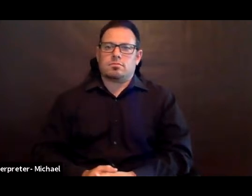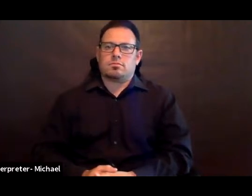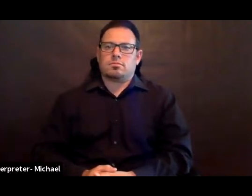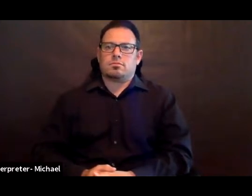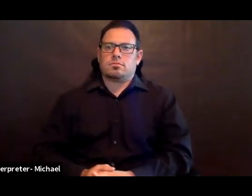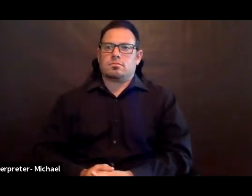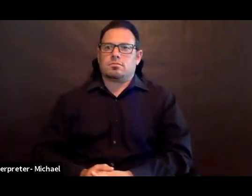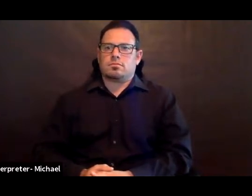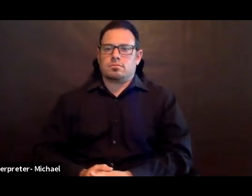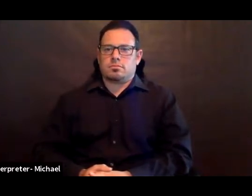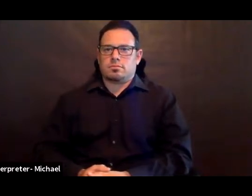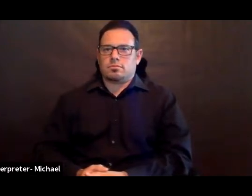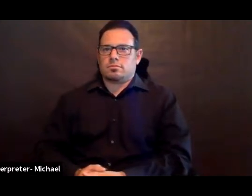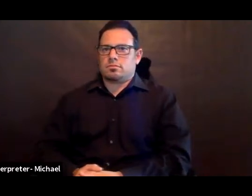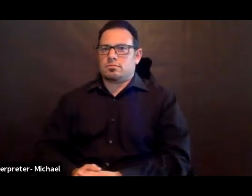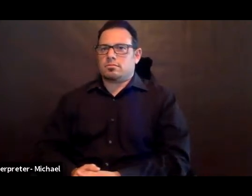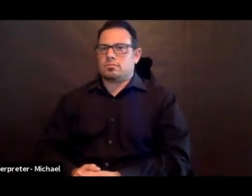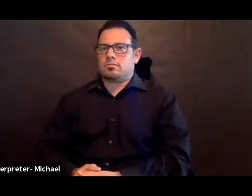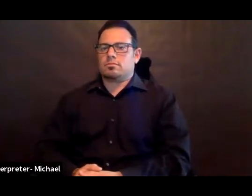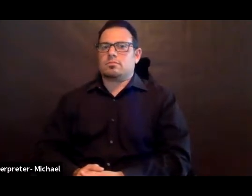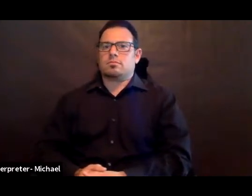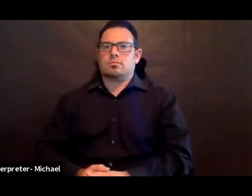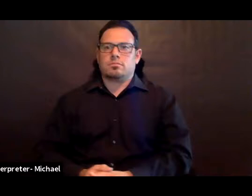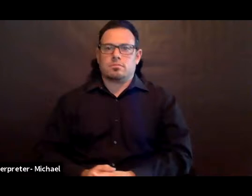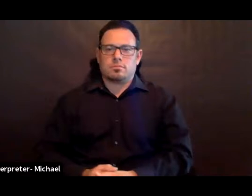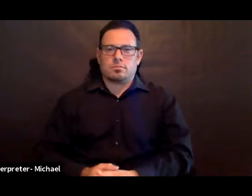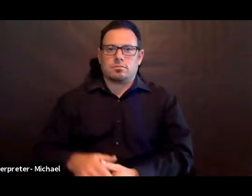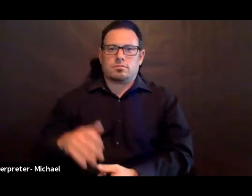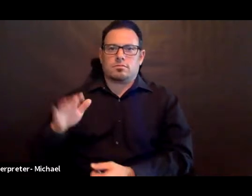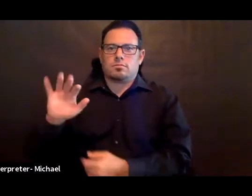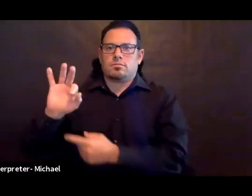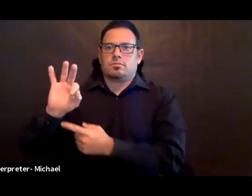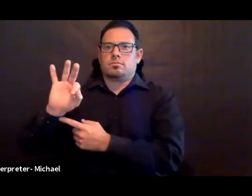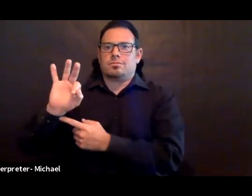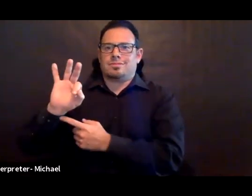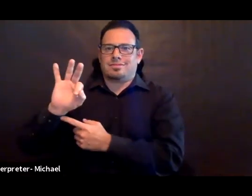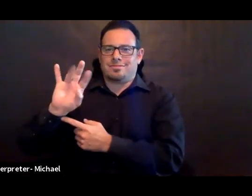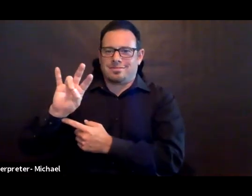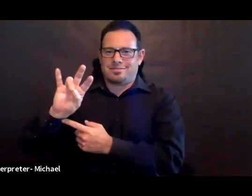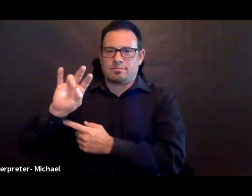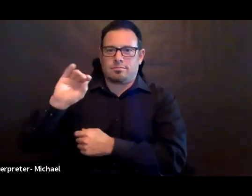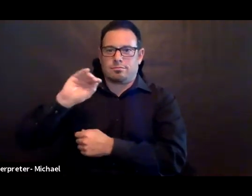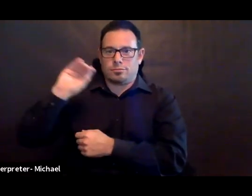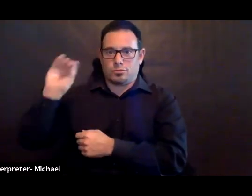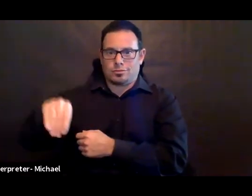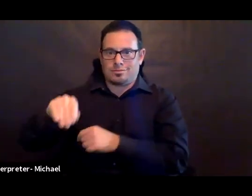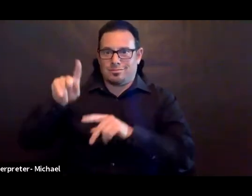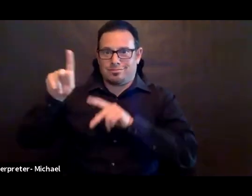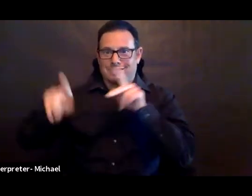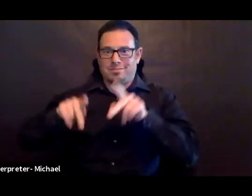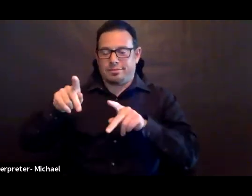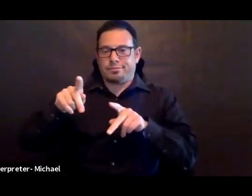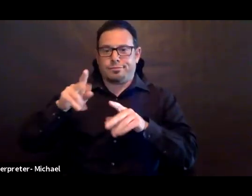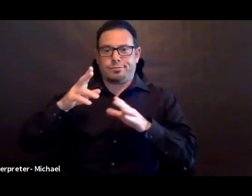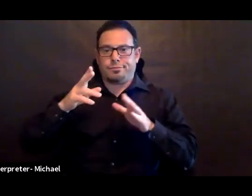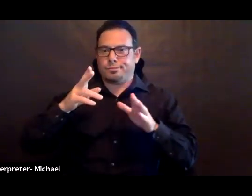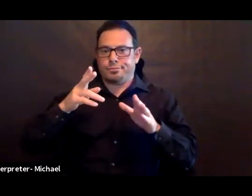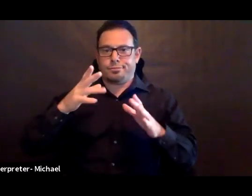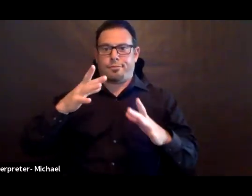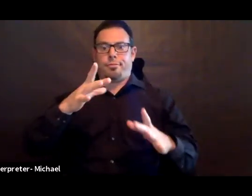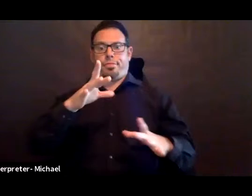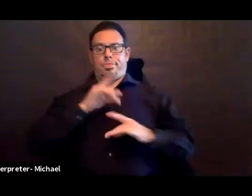are entering the hospital for COVID right now are unvaccinated. That is a stark number that shows how